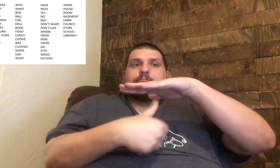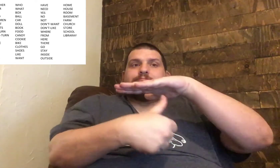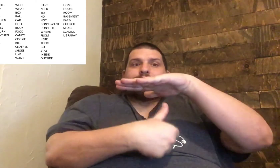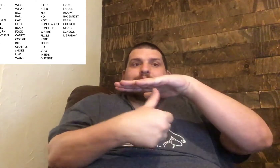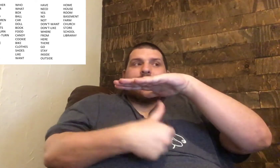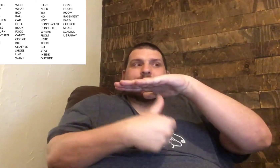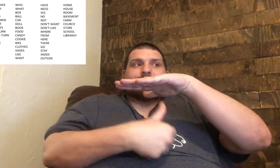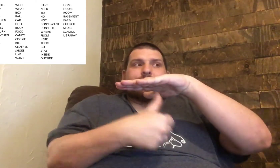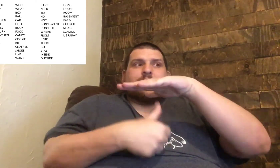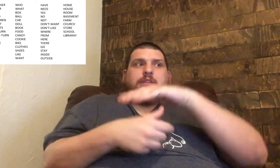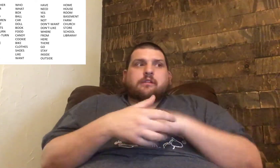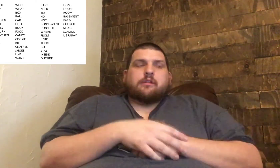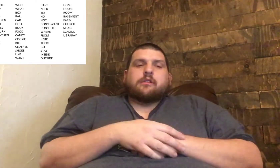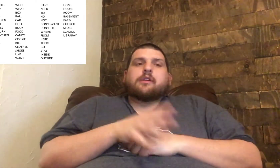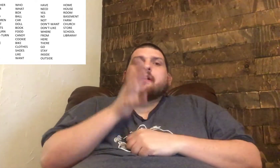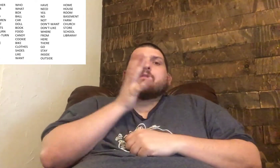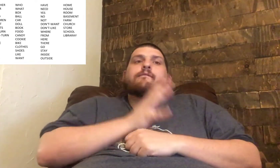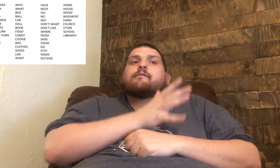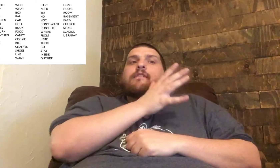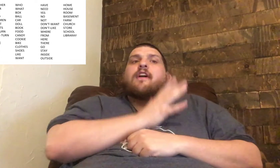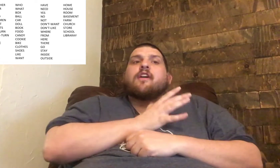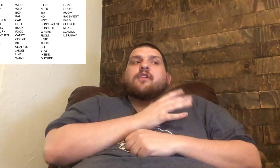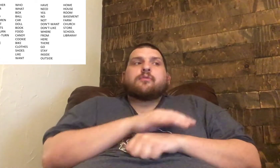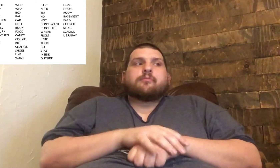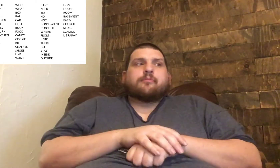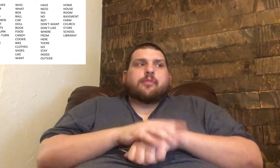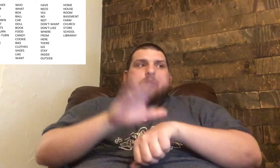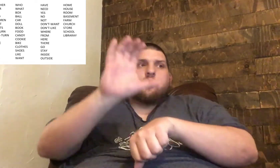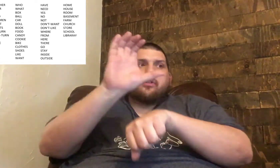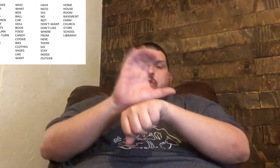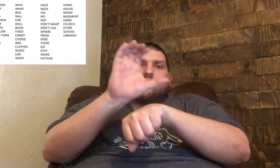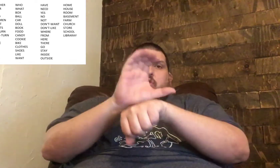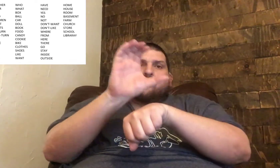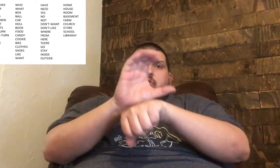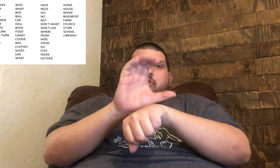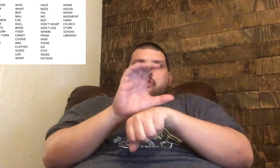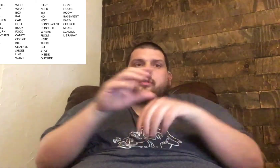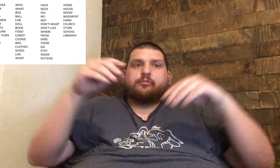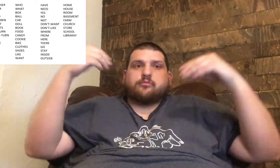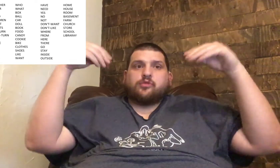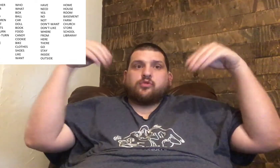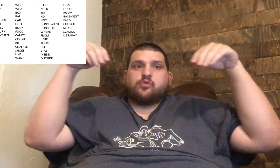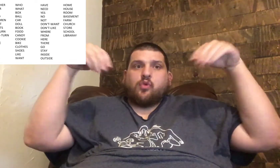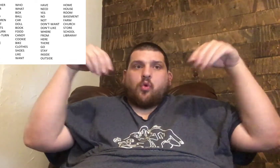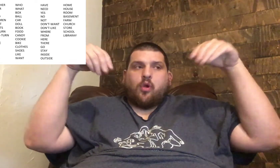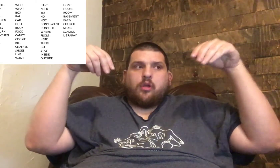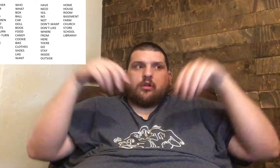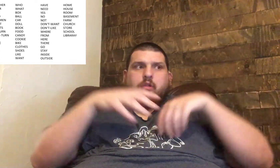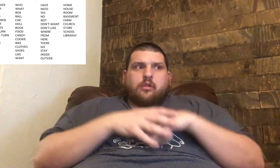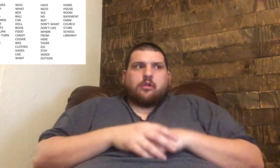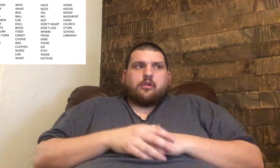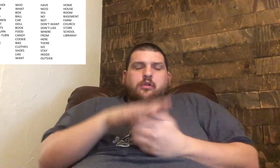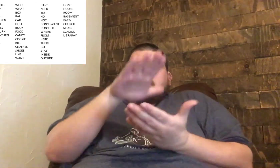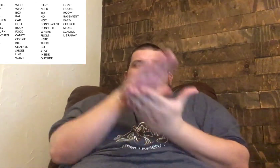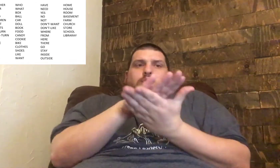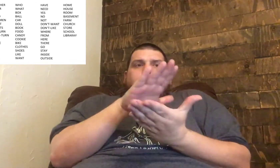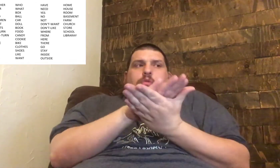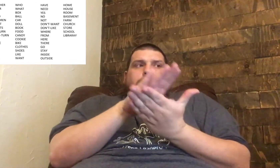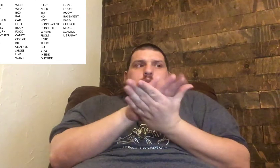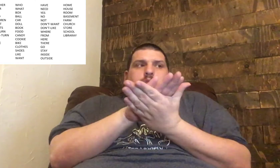room, basement, farm, church, store,